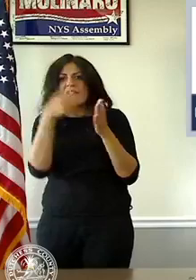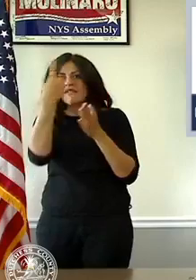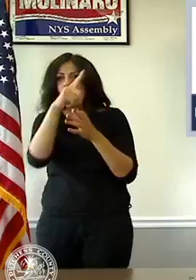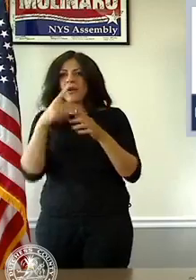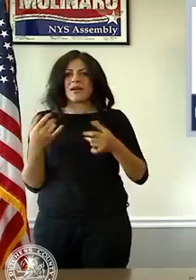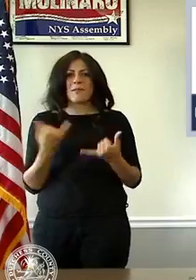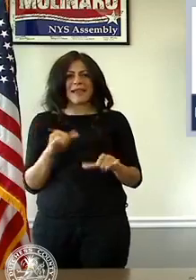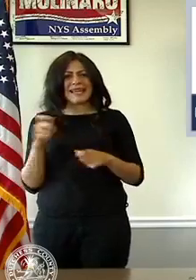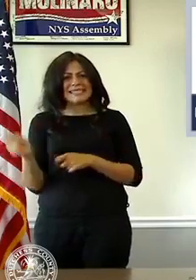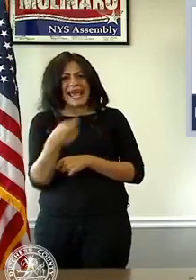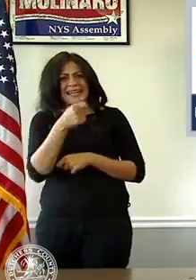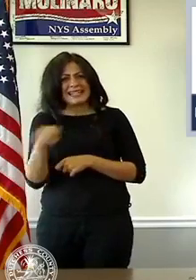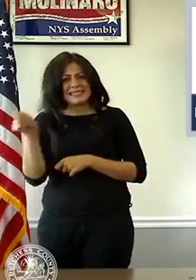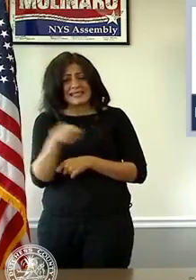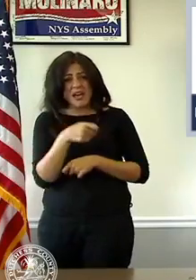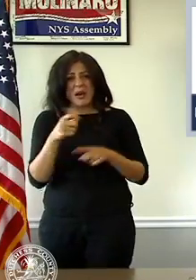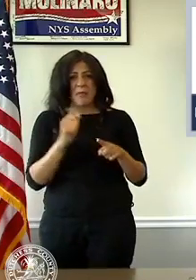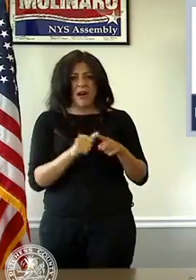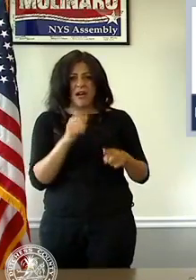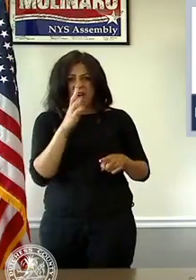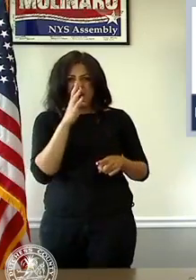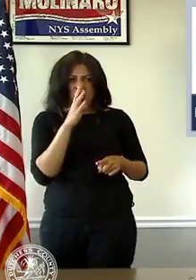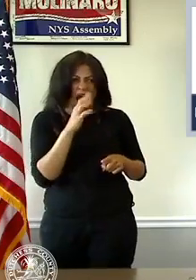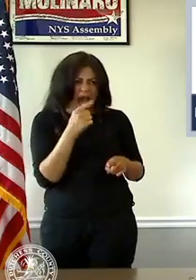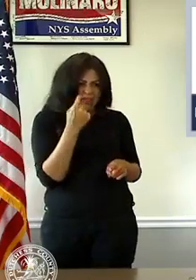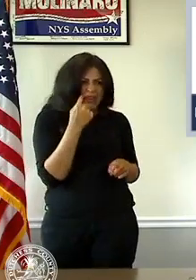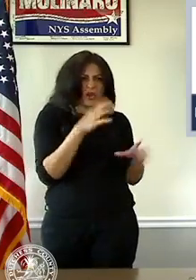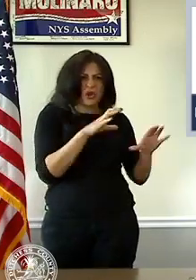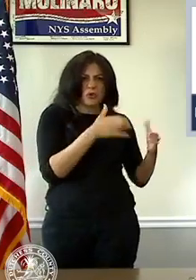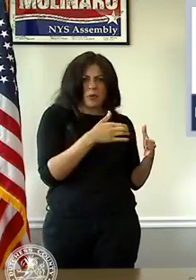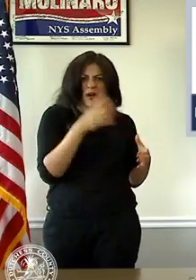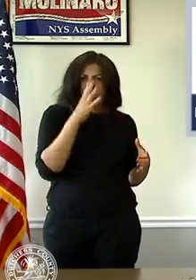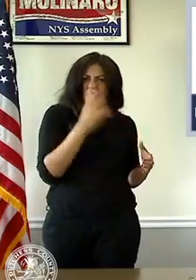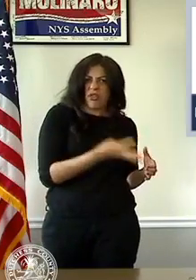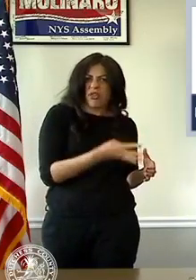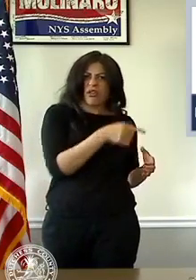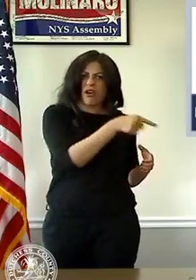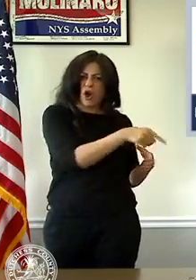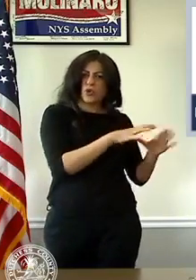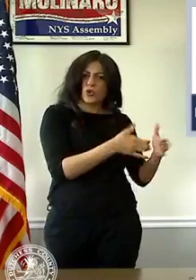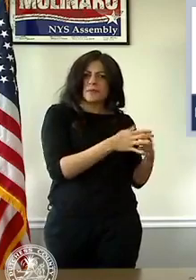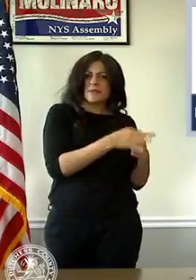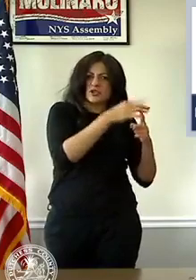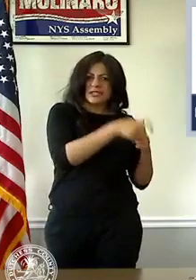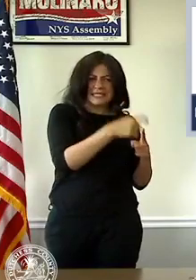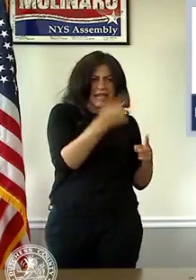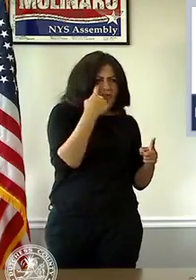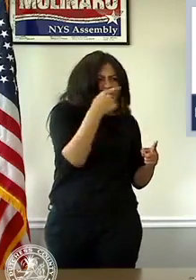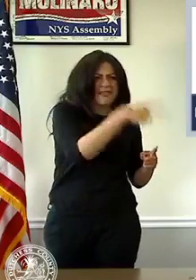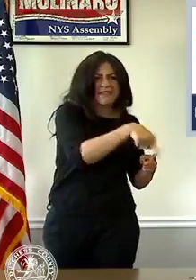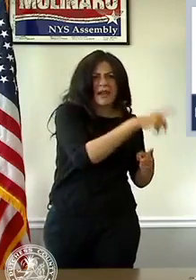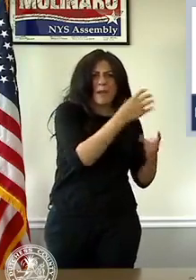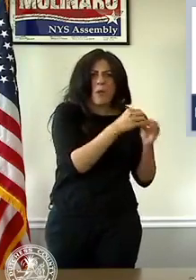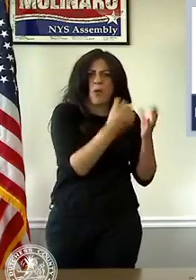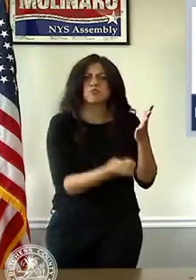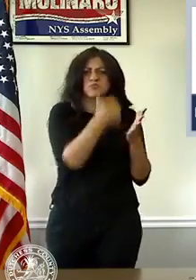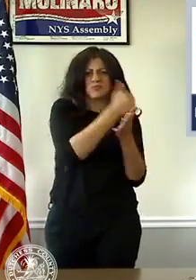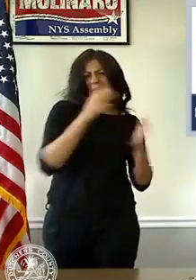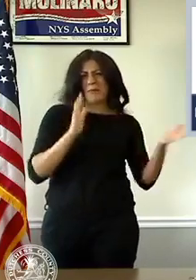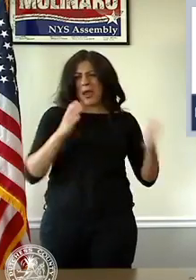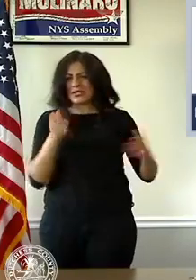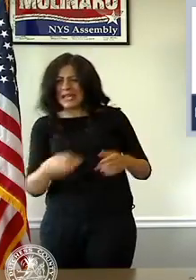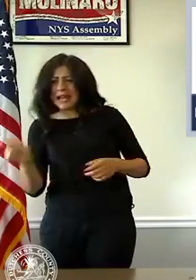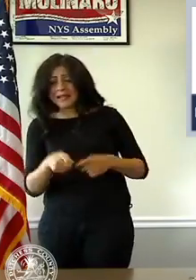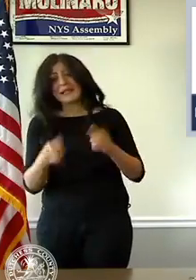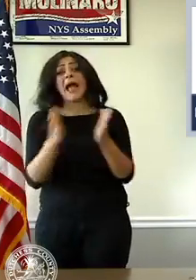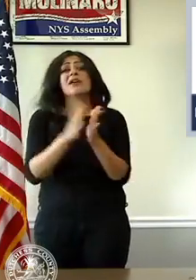creating guidance for those who need special education services should rate at a much higher priority. And I ask you to join me in calling